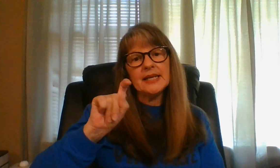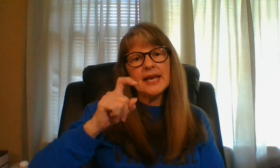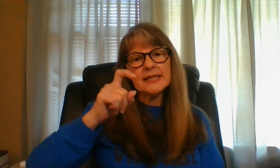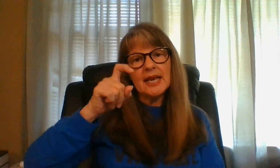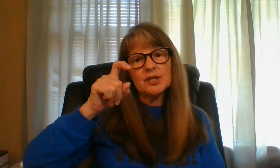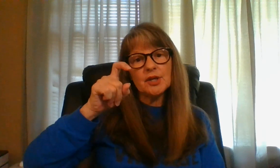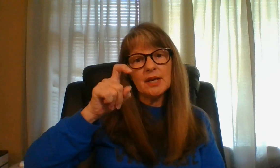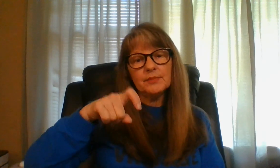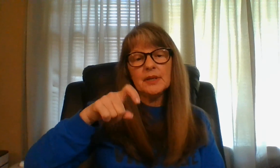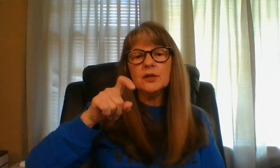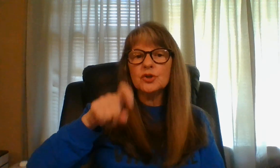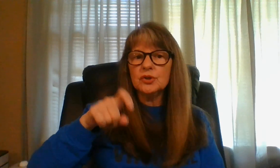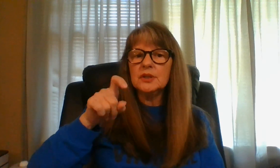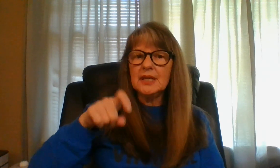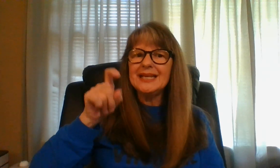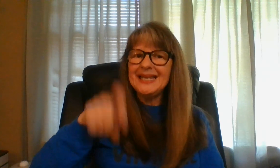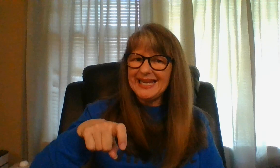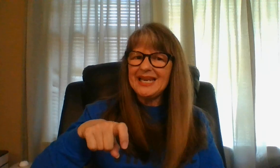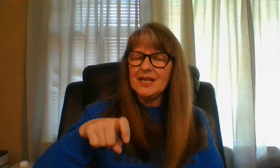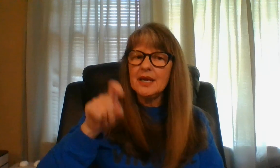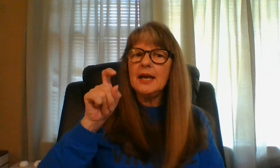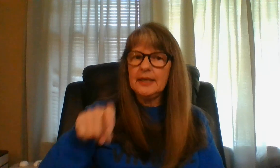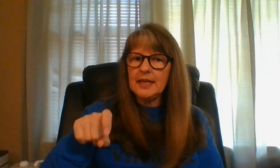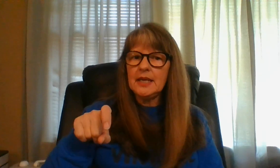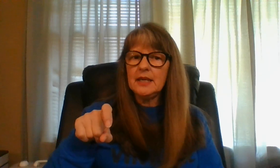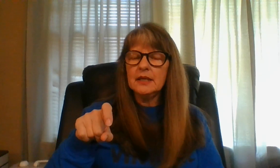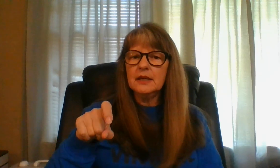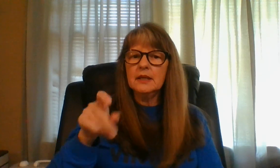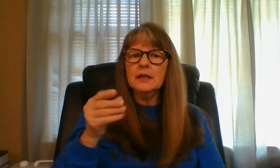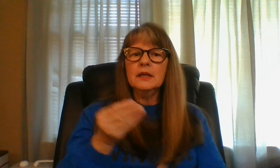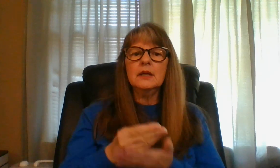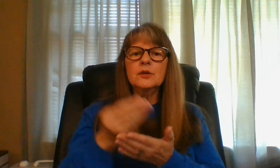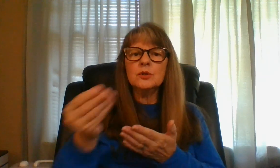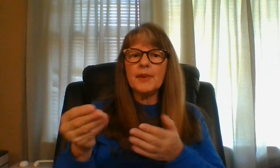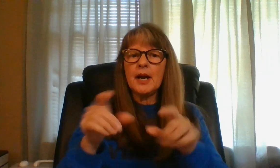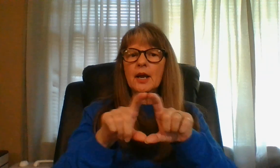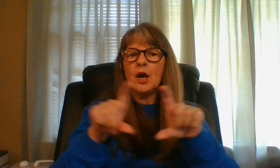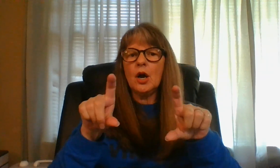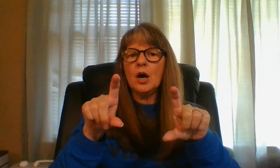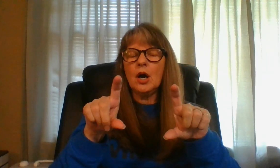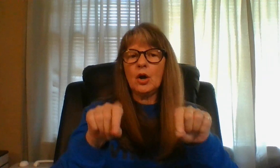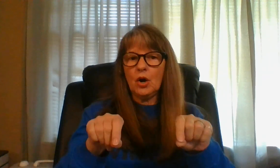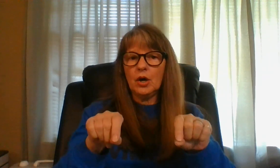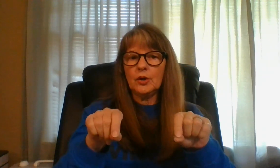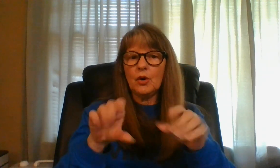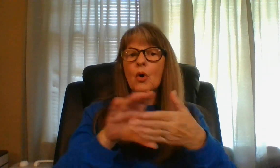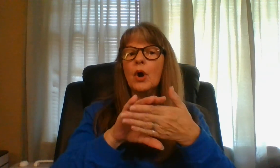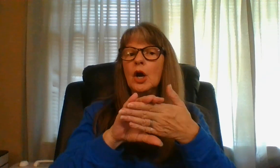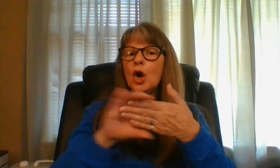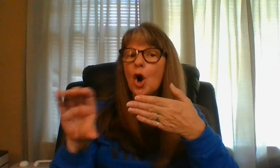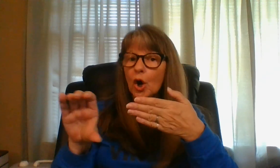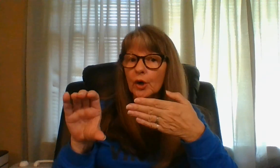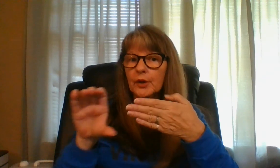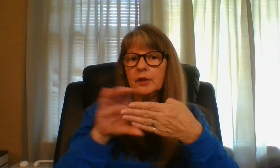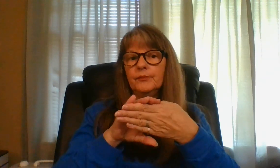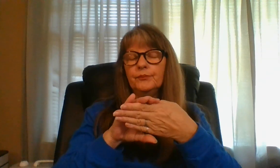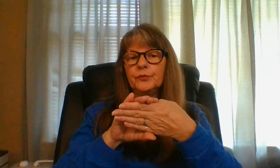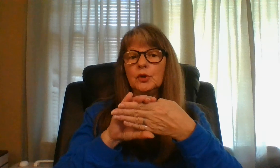an X hand shape, should, need, I need to buy a card or a card. You can